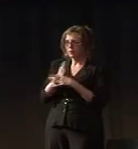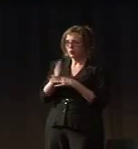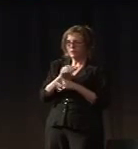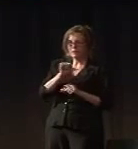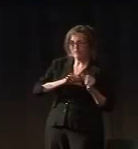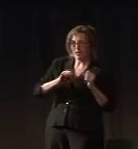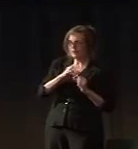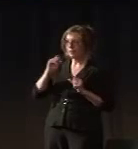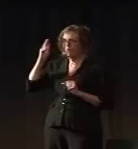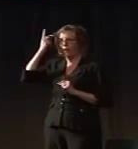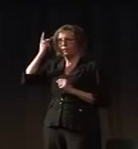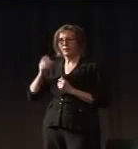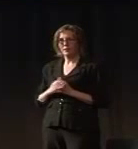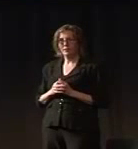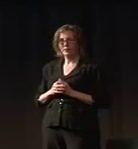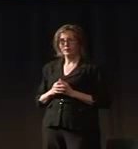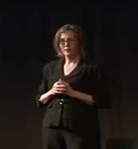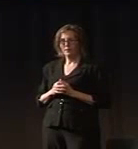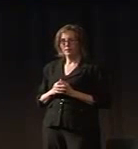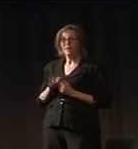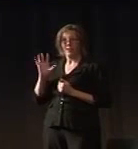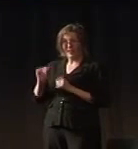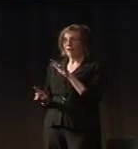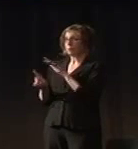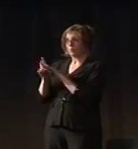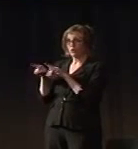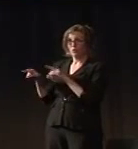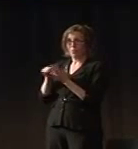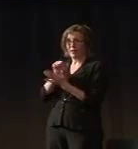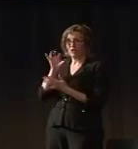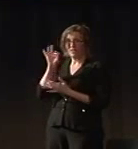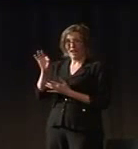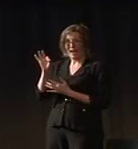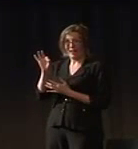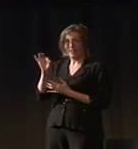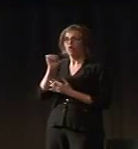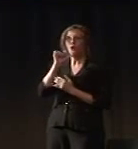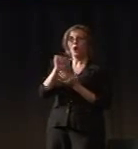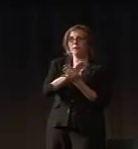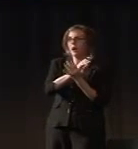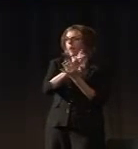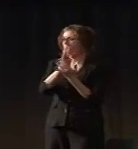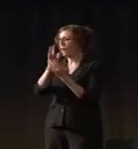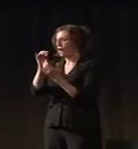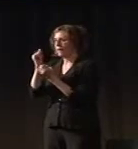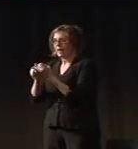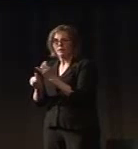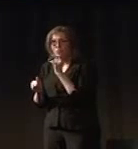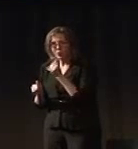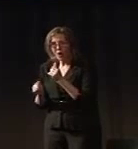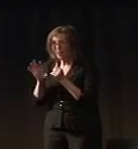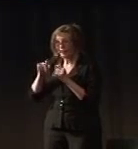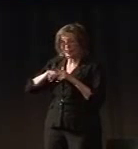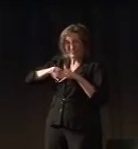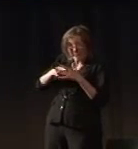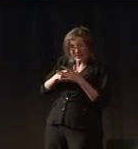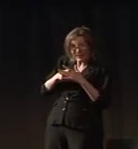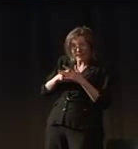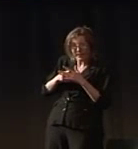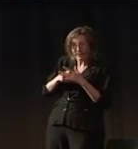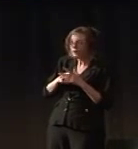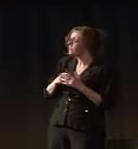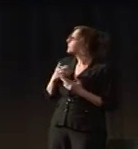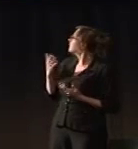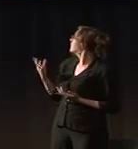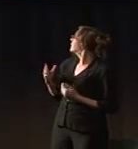and politics." Now, what's interesting there is that appears on page 9. Not page 509. That is the beginning of the latest inquiry. That's no longer